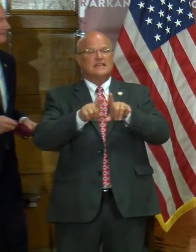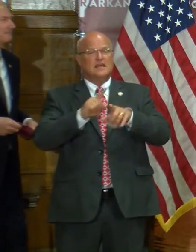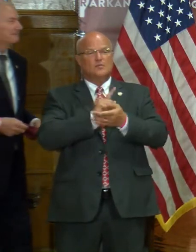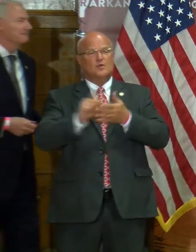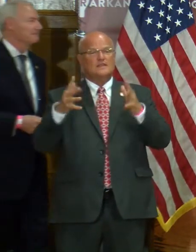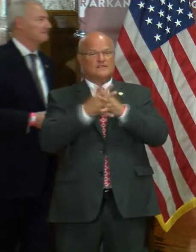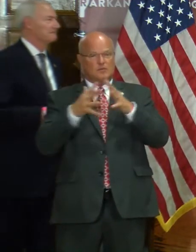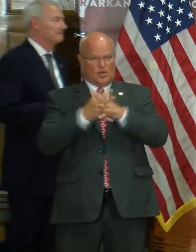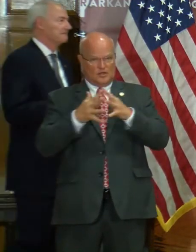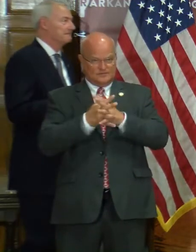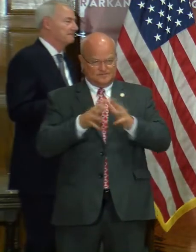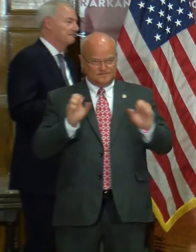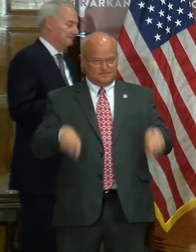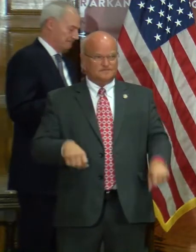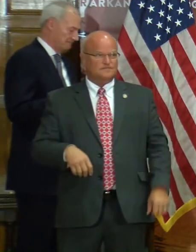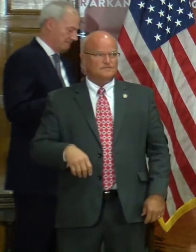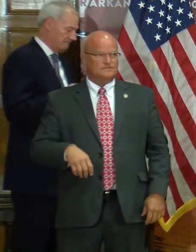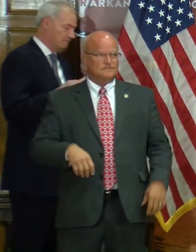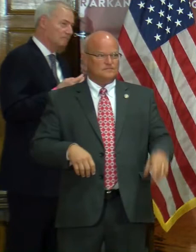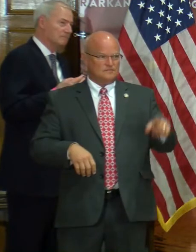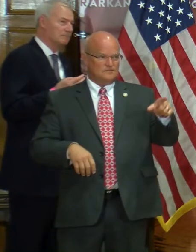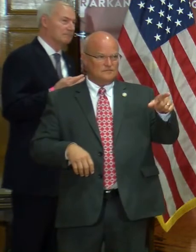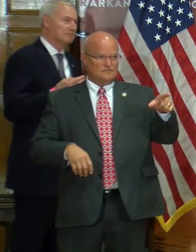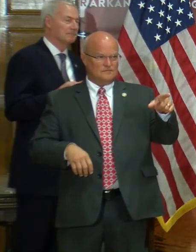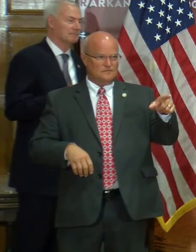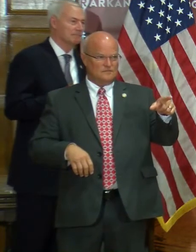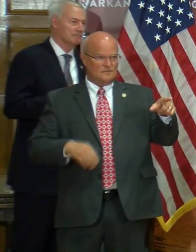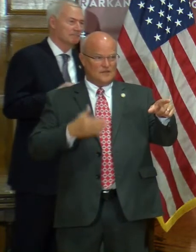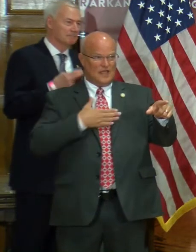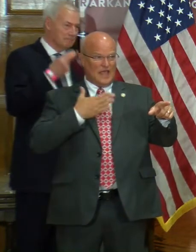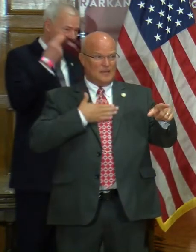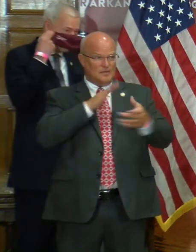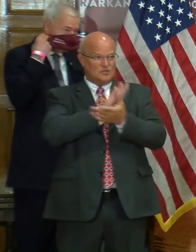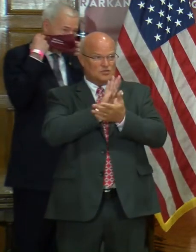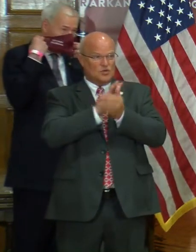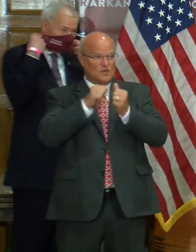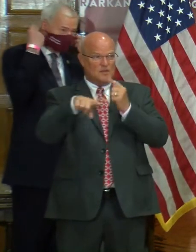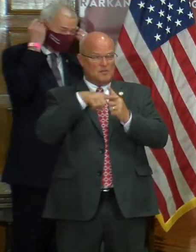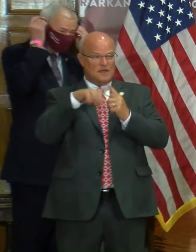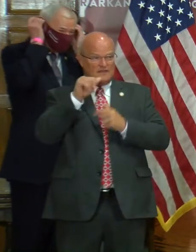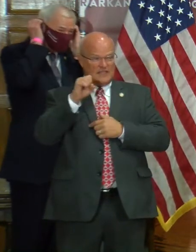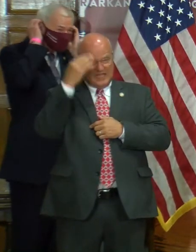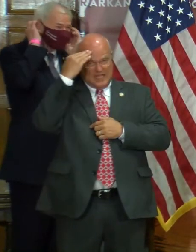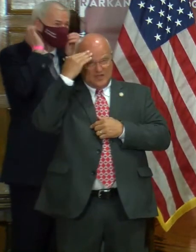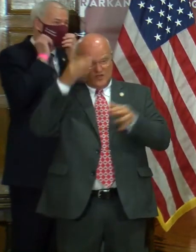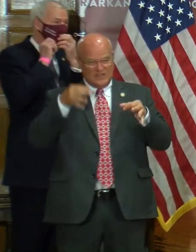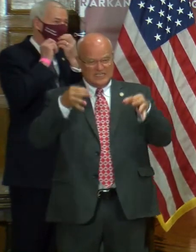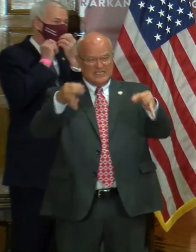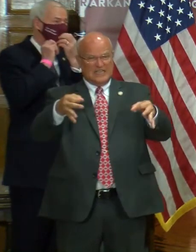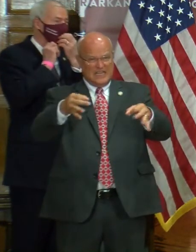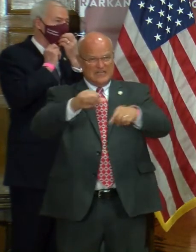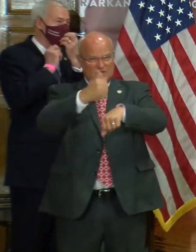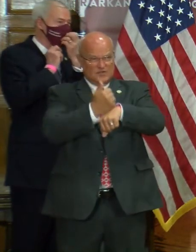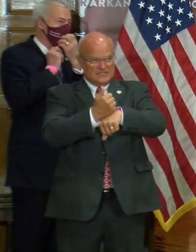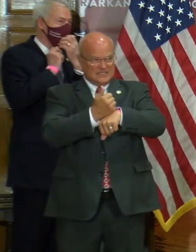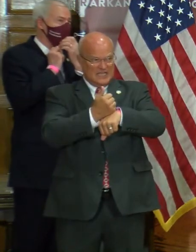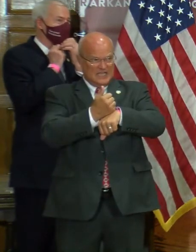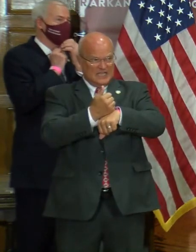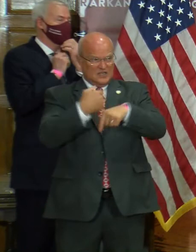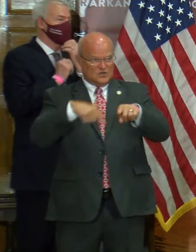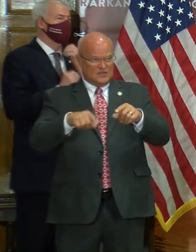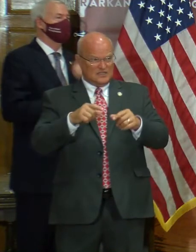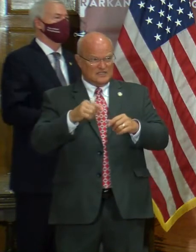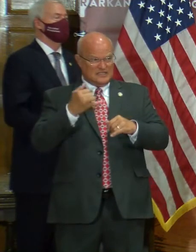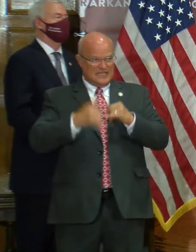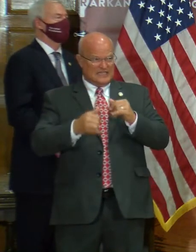football. So were you happy with the way schools dealt with the positive cases? I noticed they delayed, reset here during this